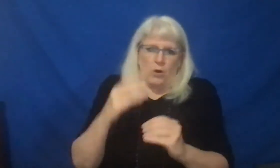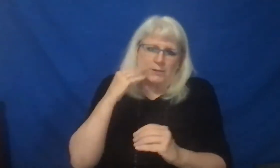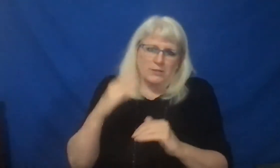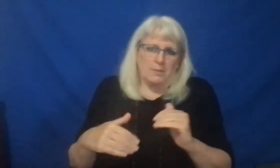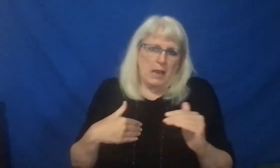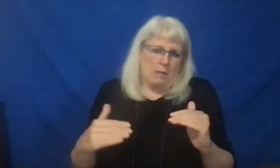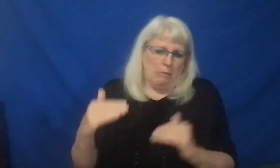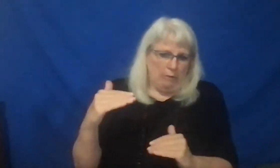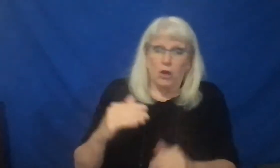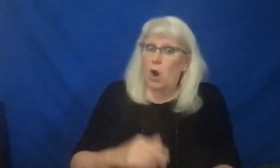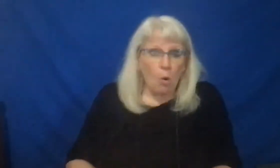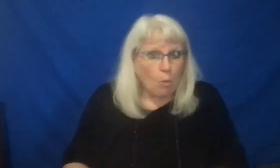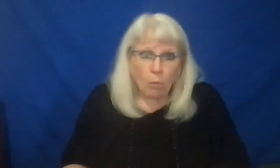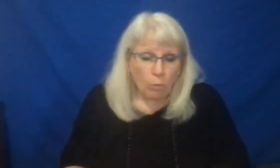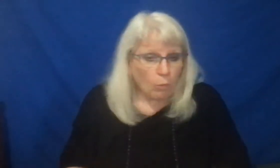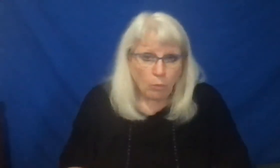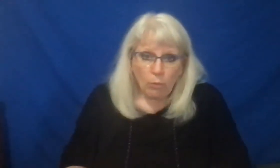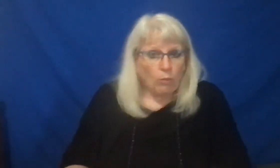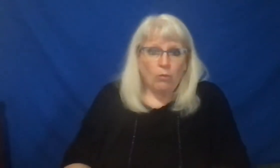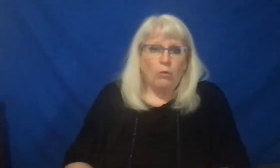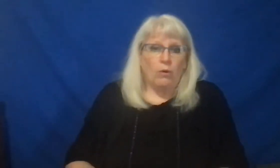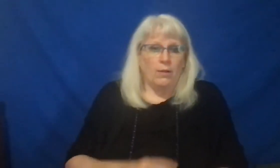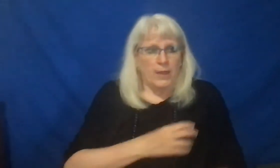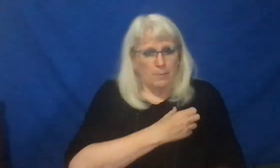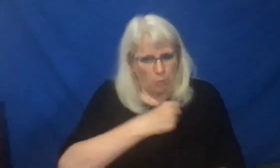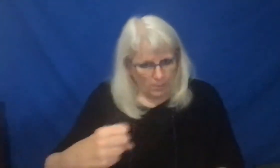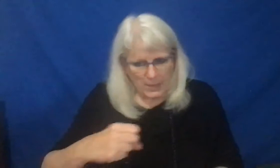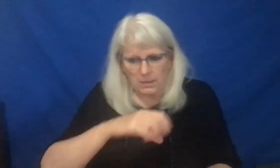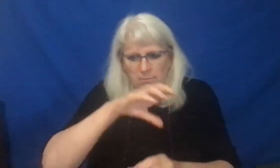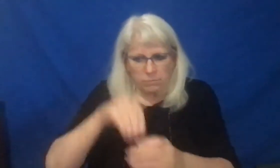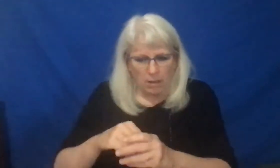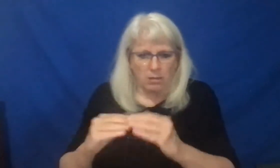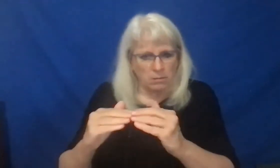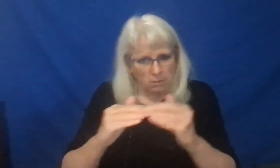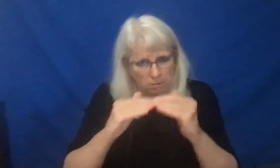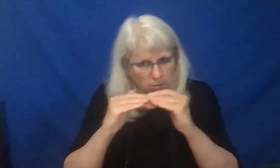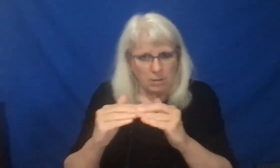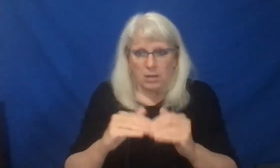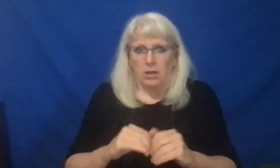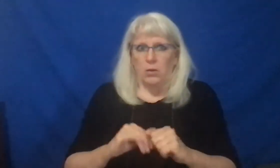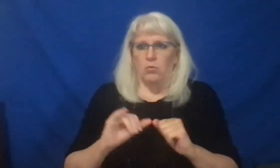was I was brought into the middle. And again, I have to constantly take my own inventory. Am I doing that in my